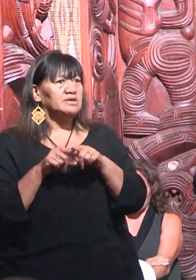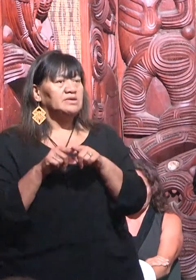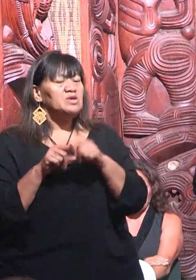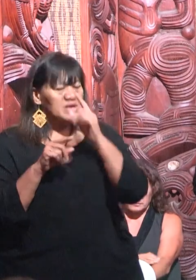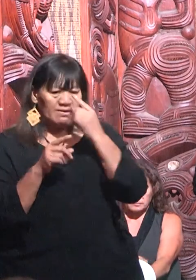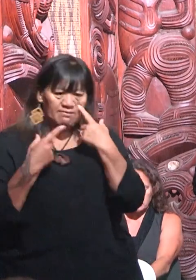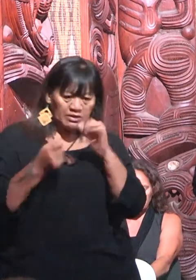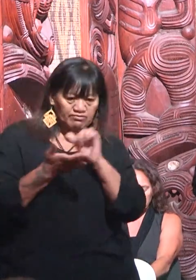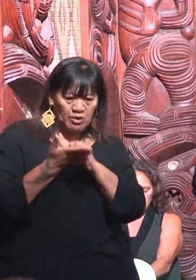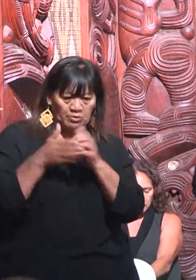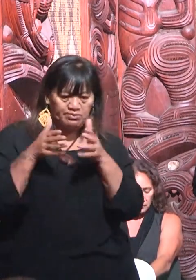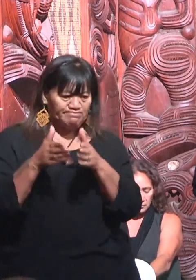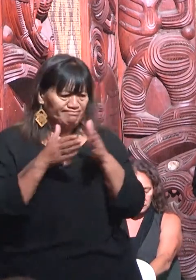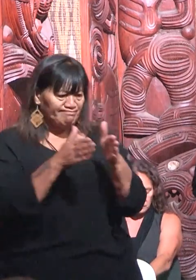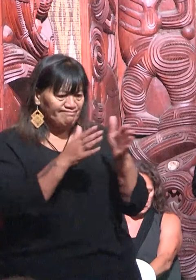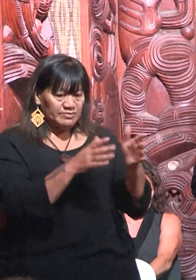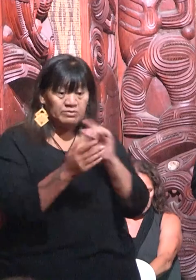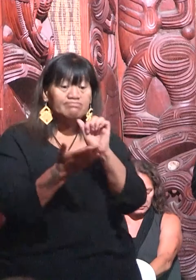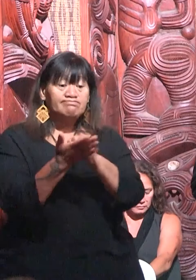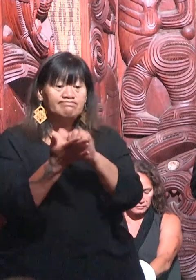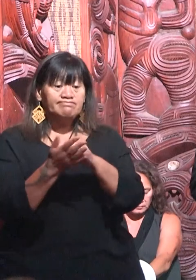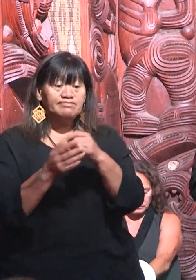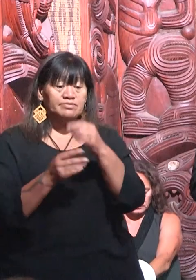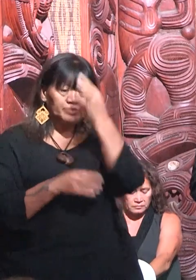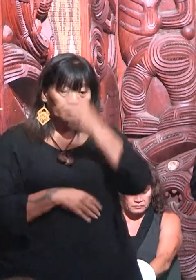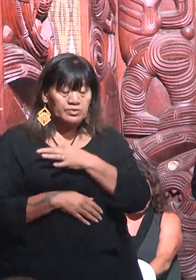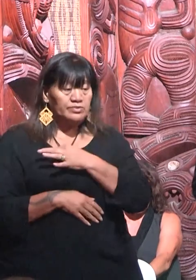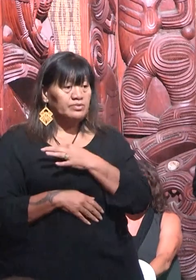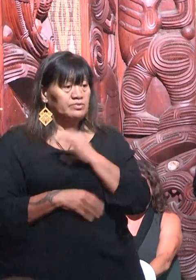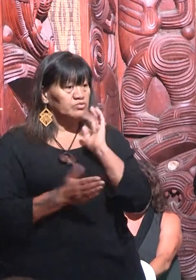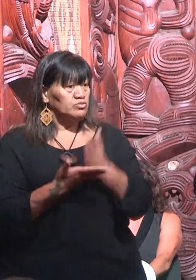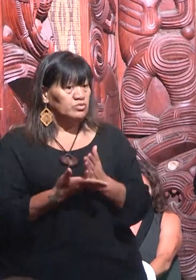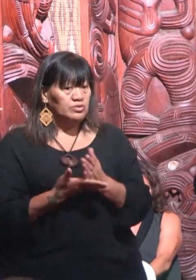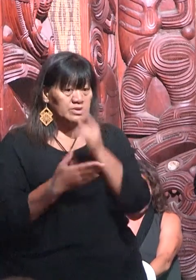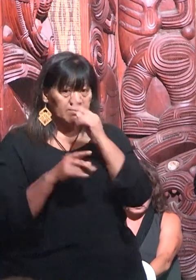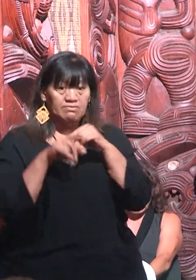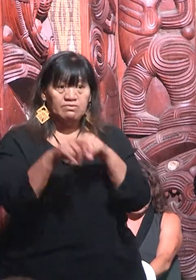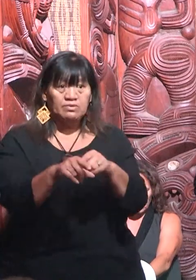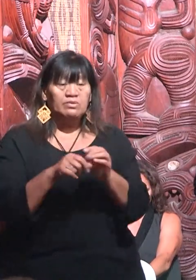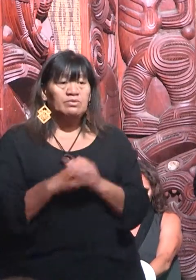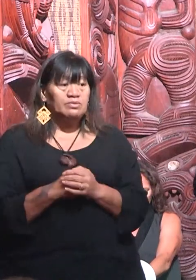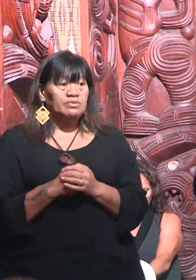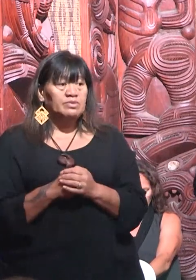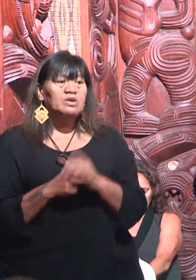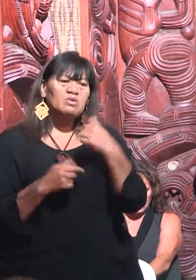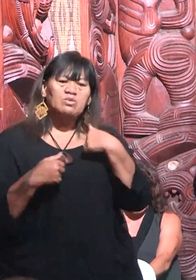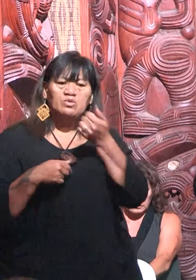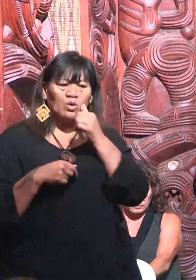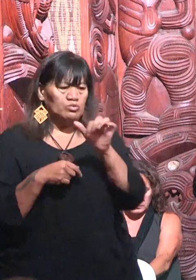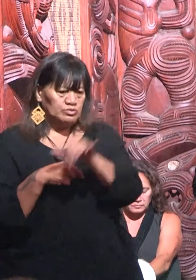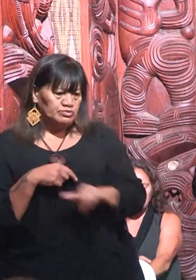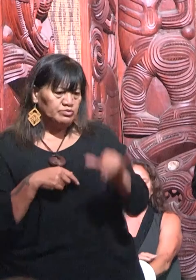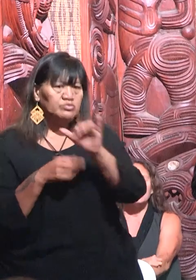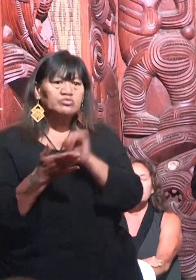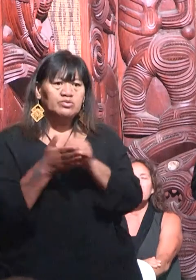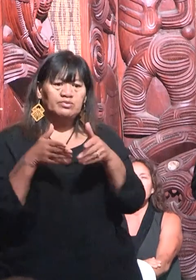heanga huerahi o te pai, o te tika, o te pono. Kia mōhio mai ei mātou, ko te heanga huerahi pai mā mātou